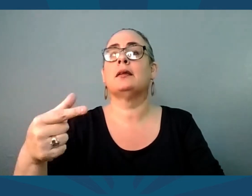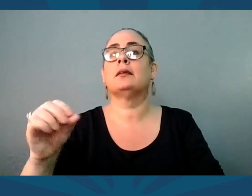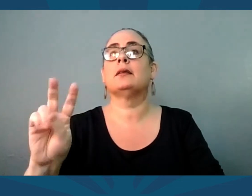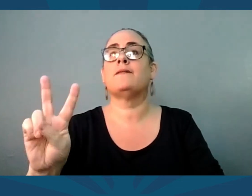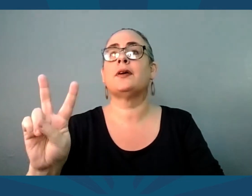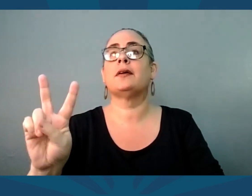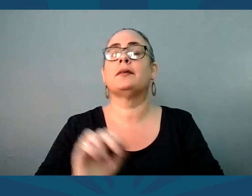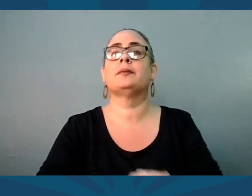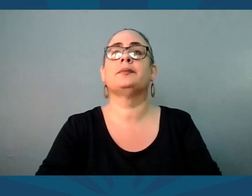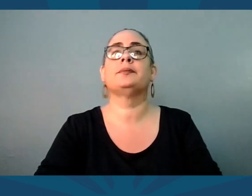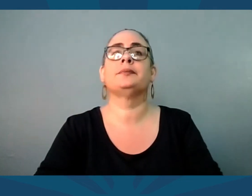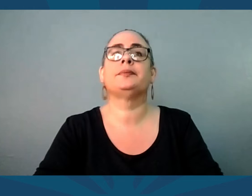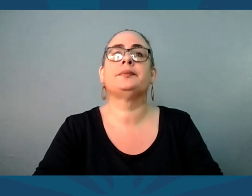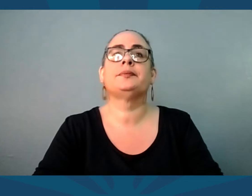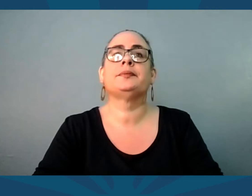graham.az.gov.